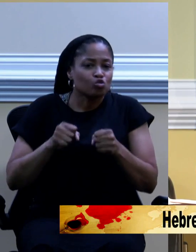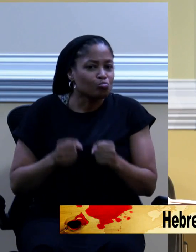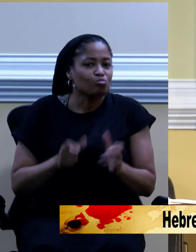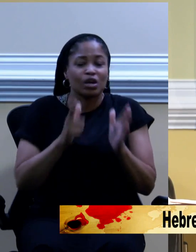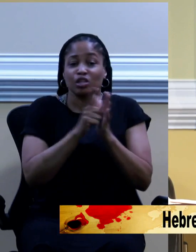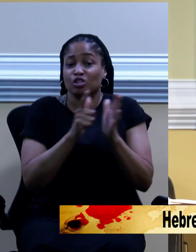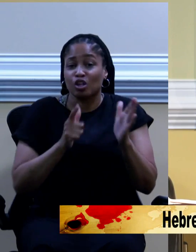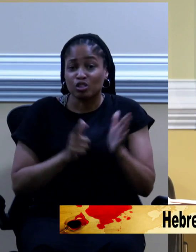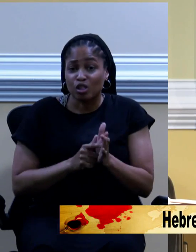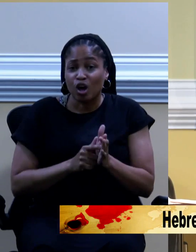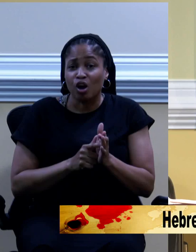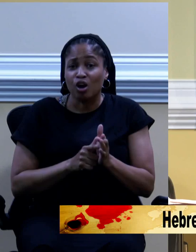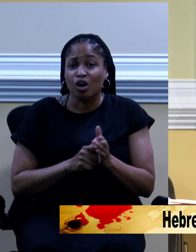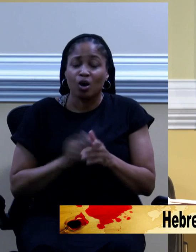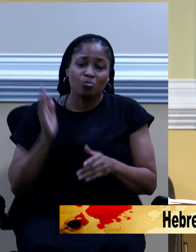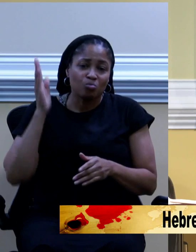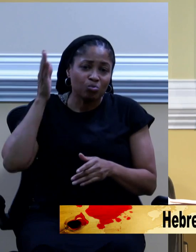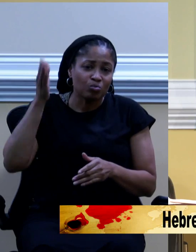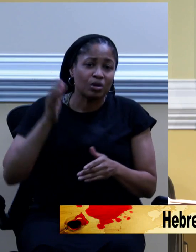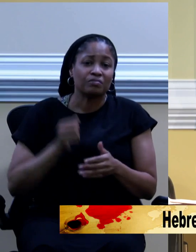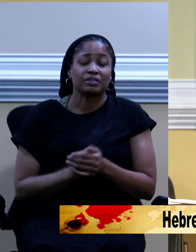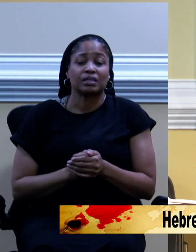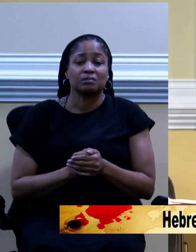as well get you an asbestos suit.